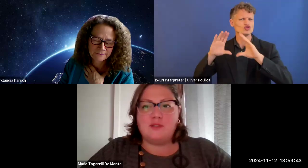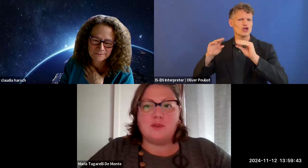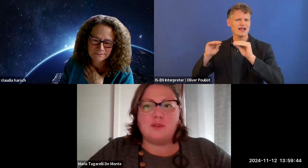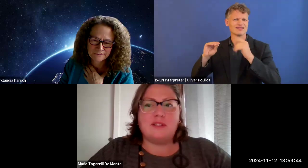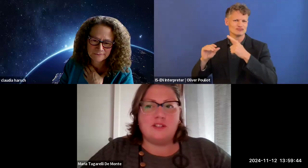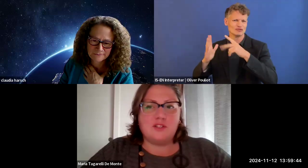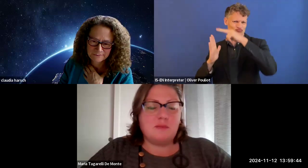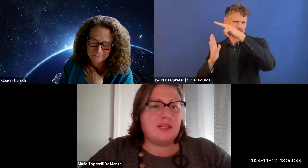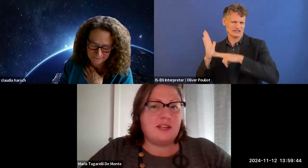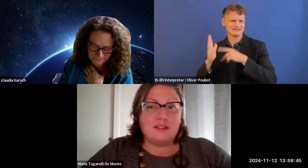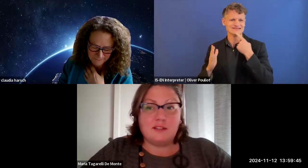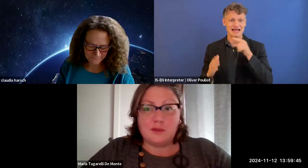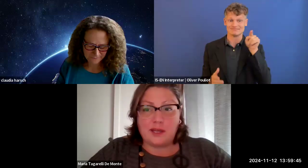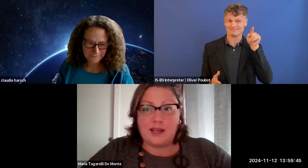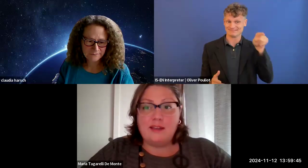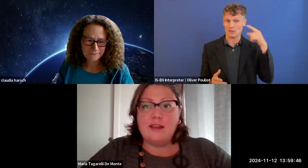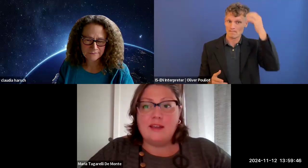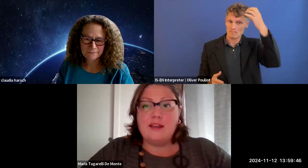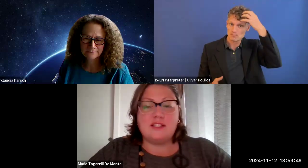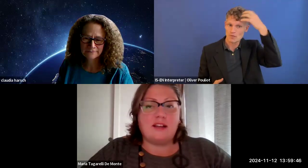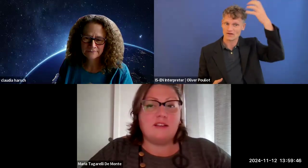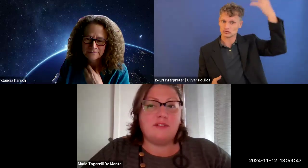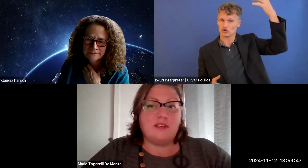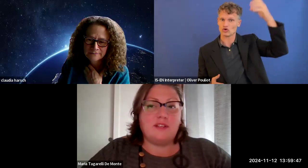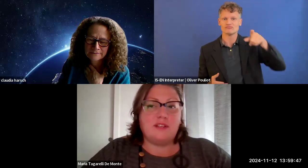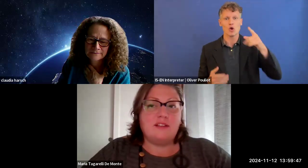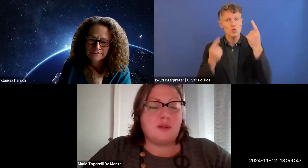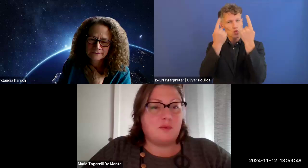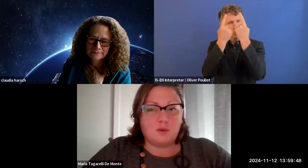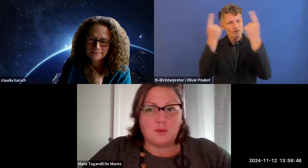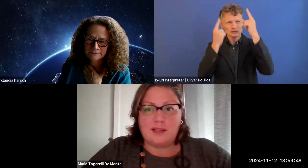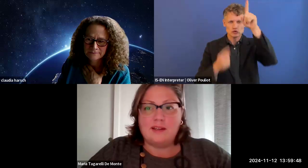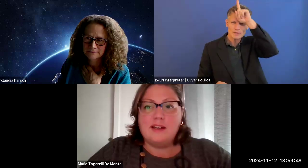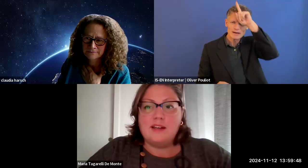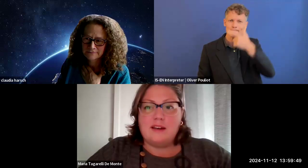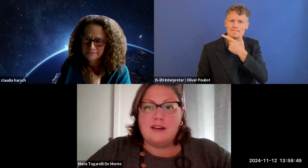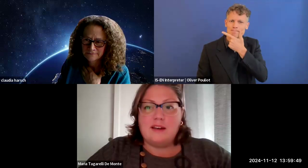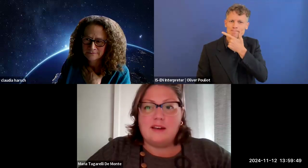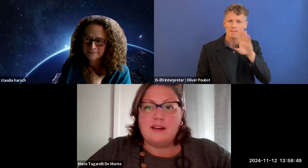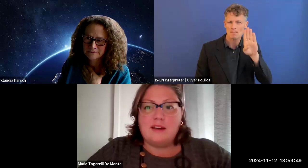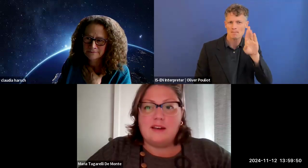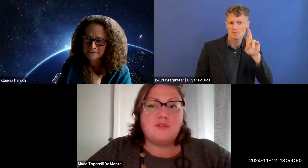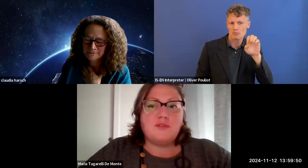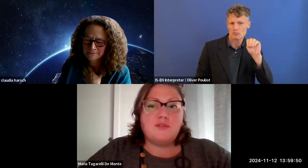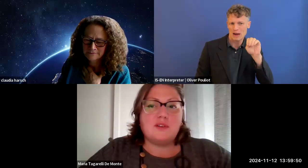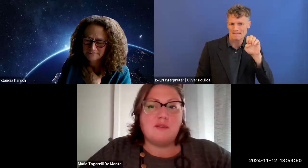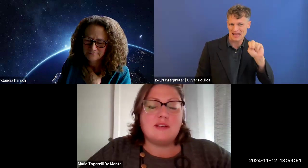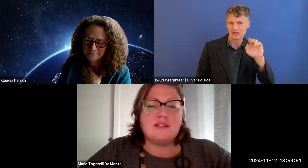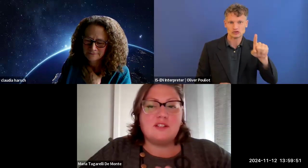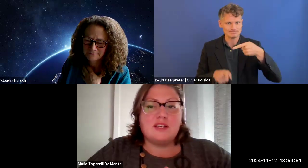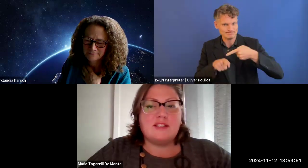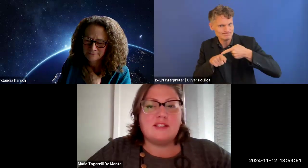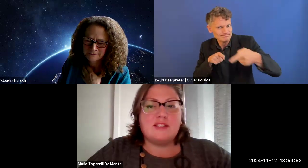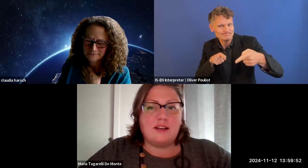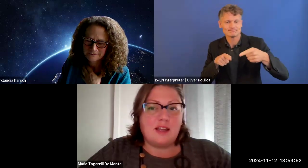assessment. She's worked in Germany and in the UK, and she's active in teacher training worldwide. Her research interests focus